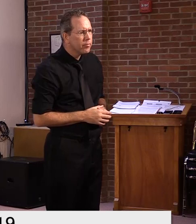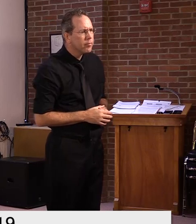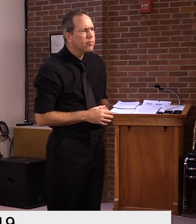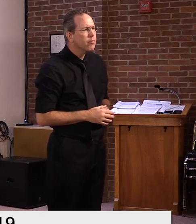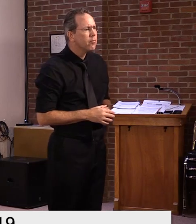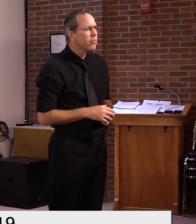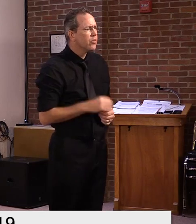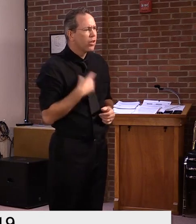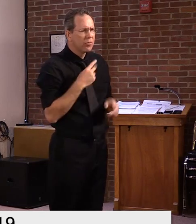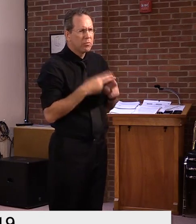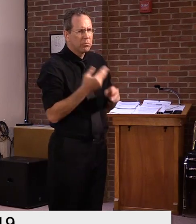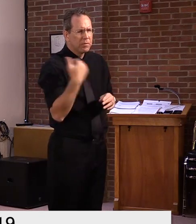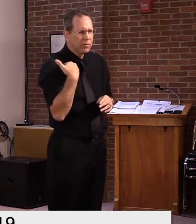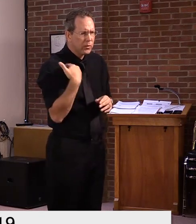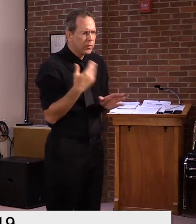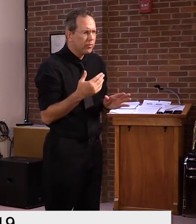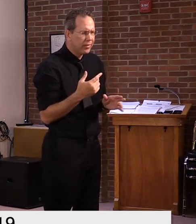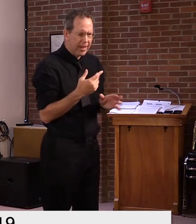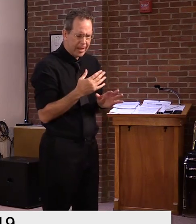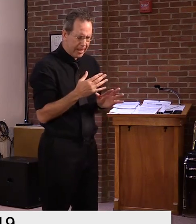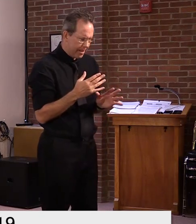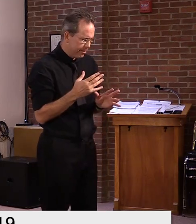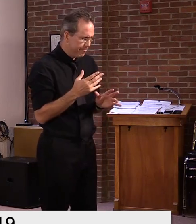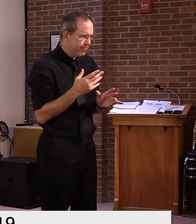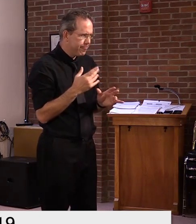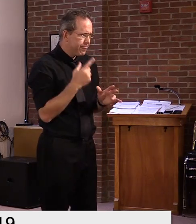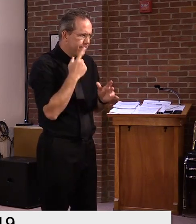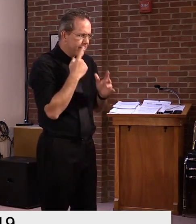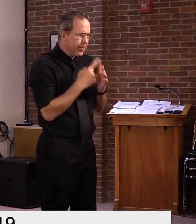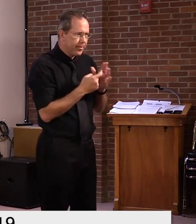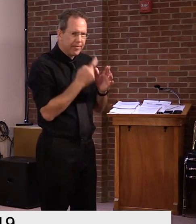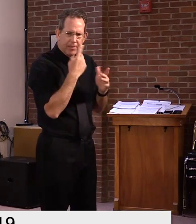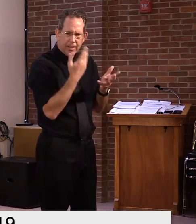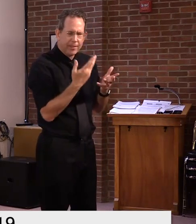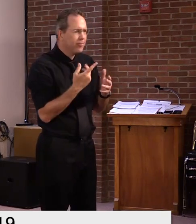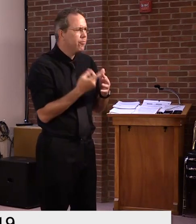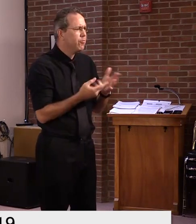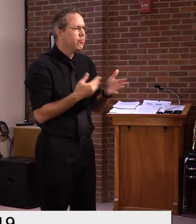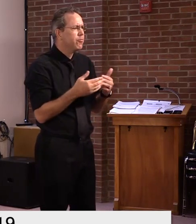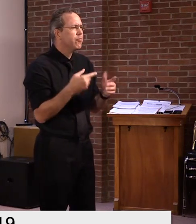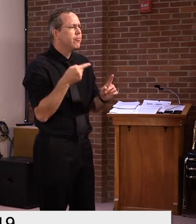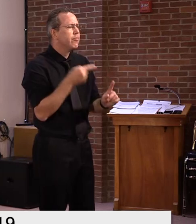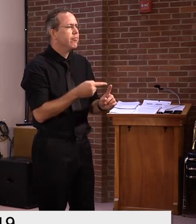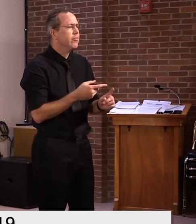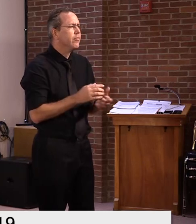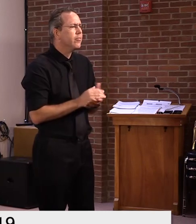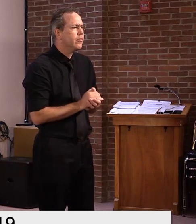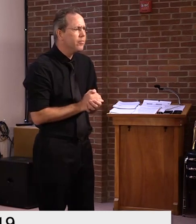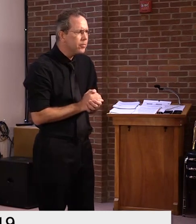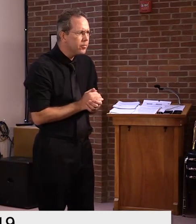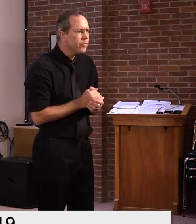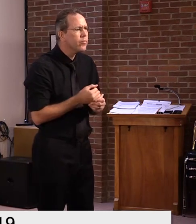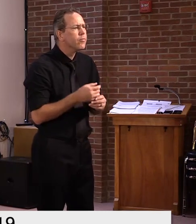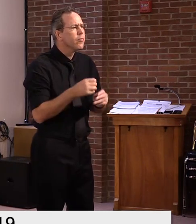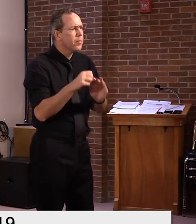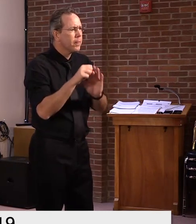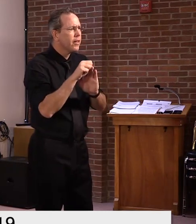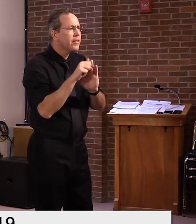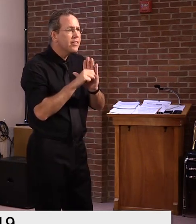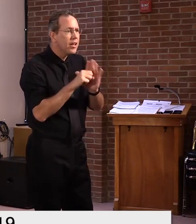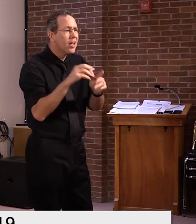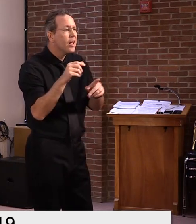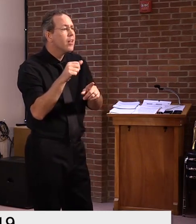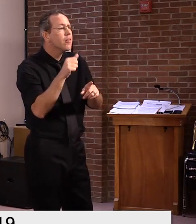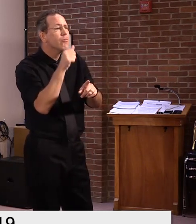this week, whenever I announced this, this is a private-public partnership. Vermont